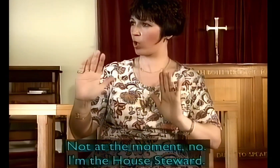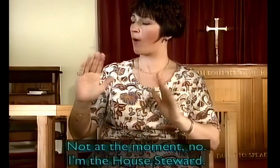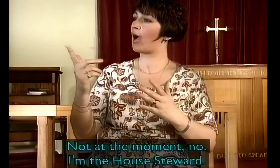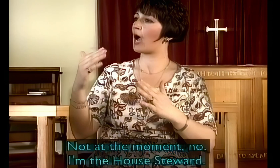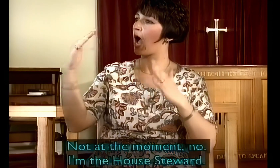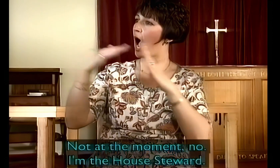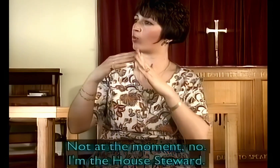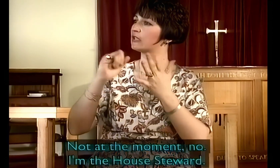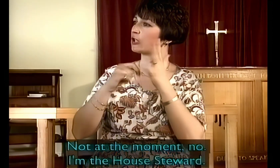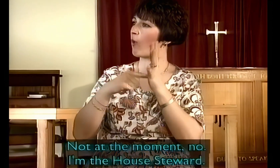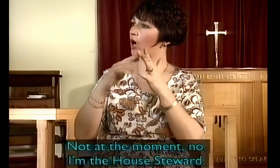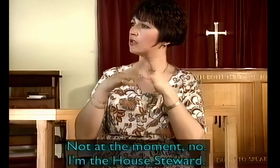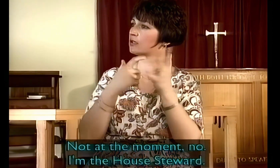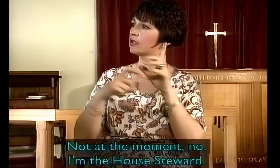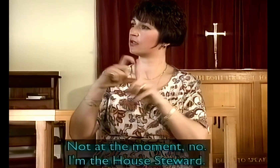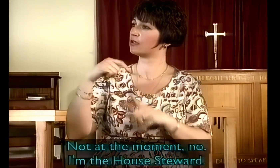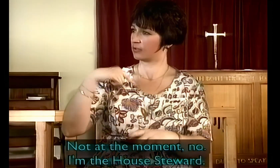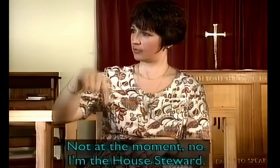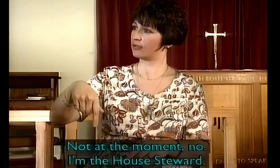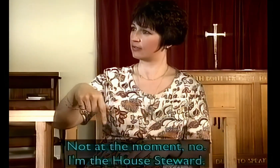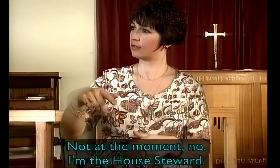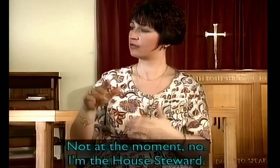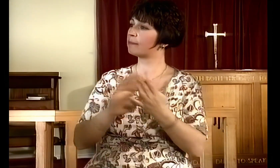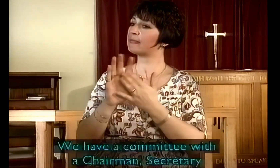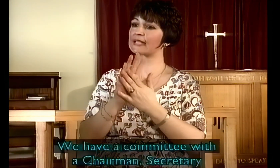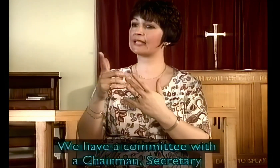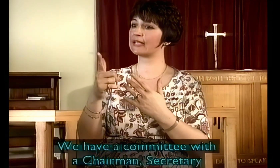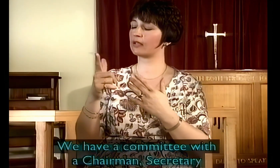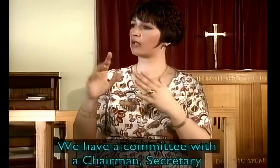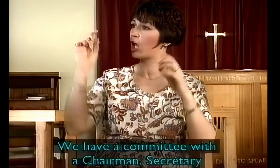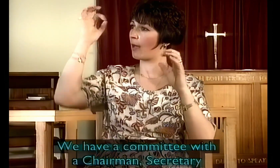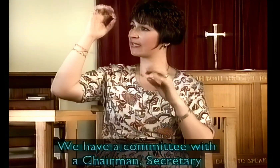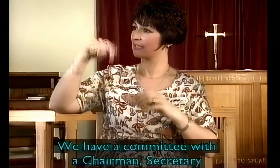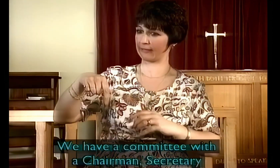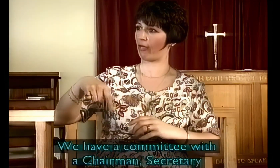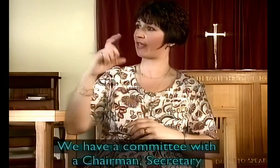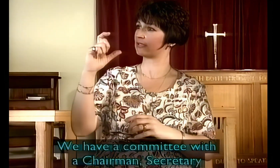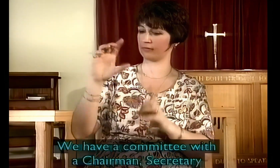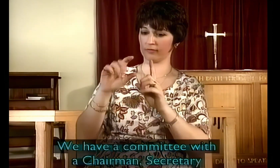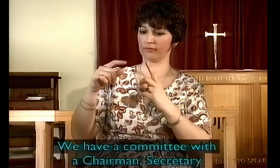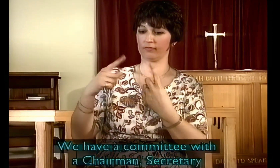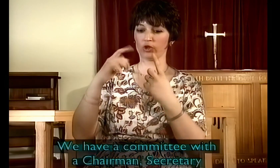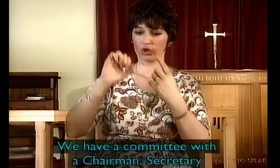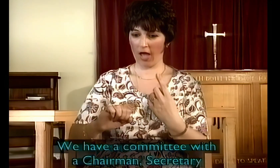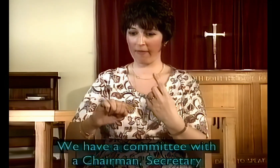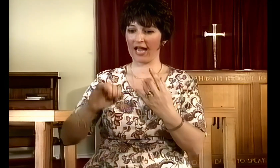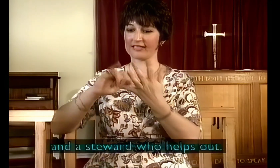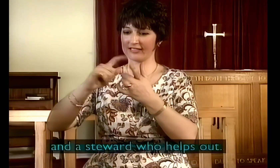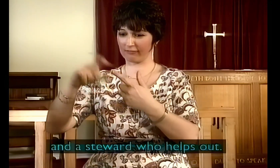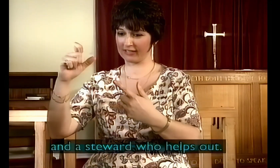Well, not at the moment, no. I'm the house steward. Now, what that means is we have a committee. There's a